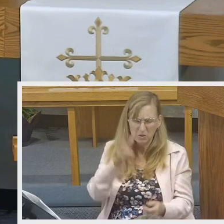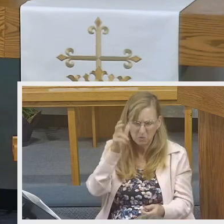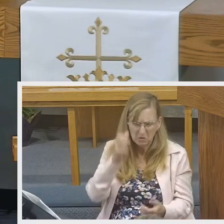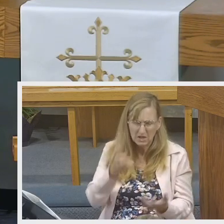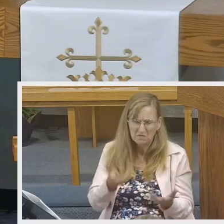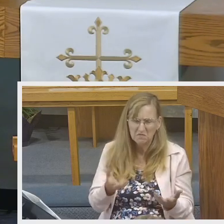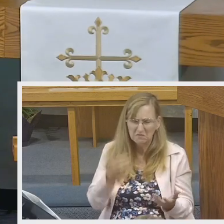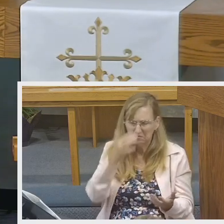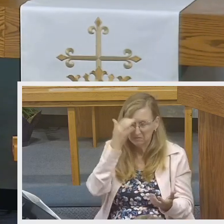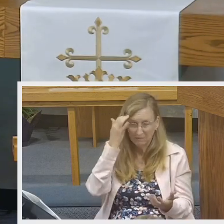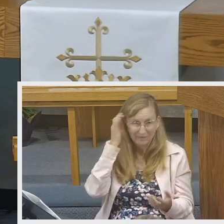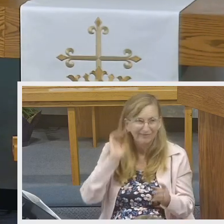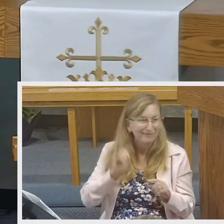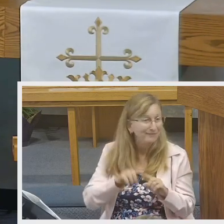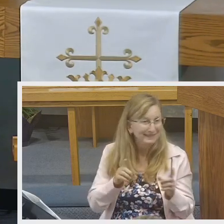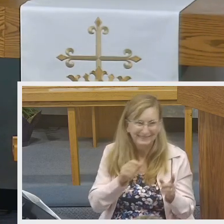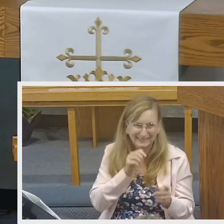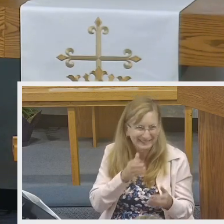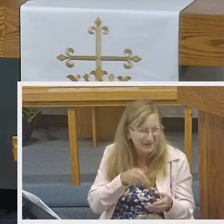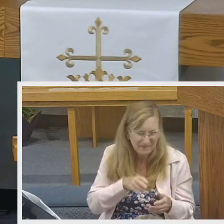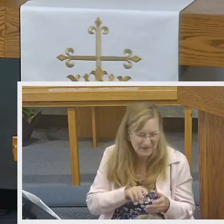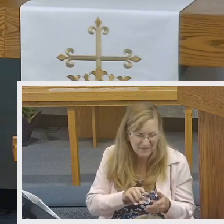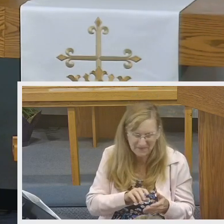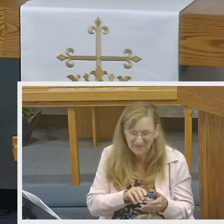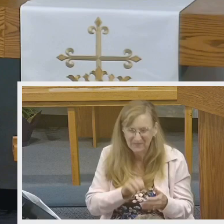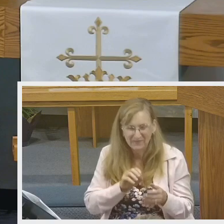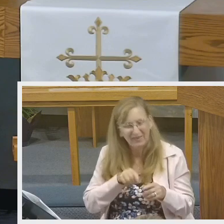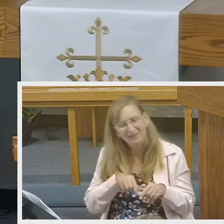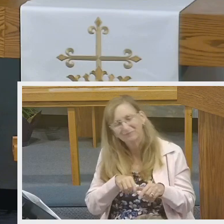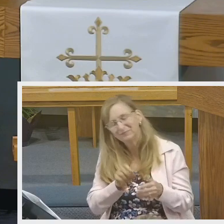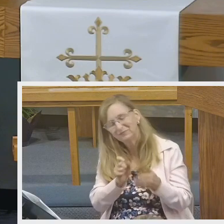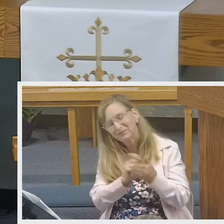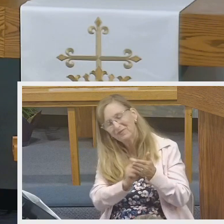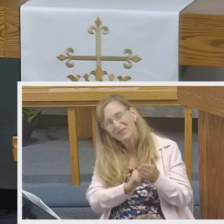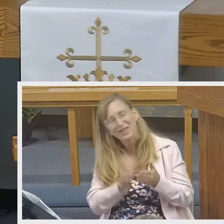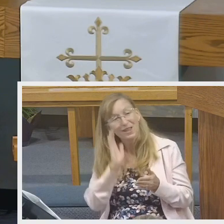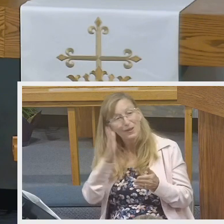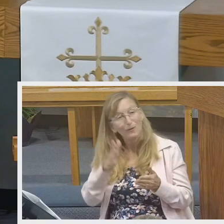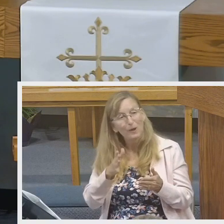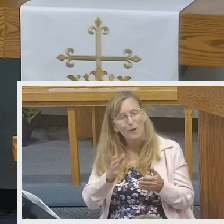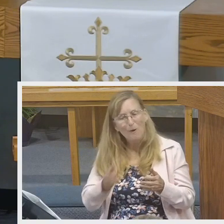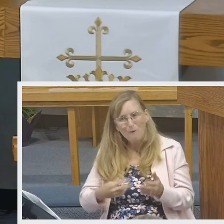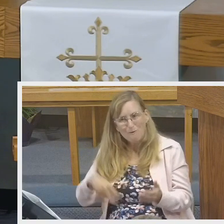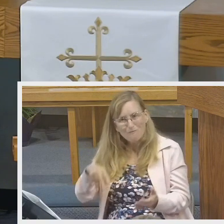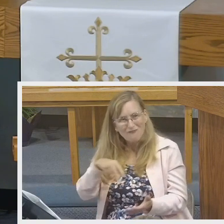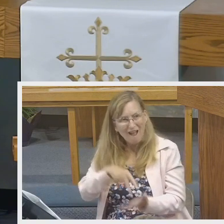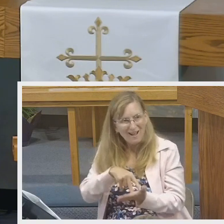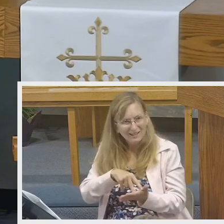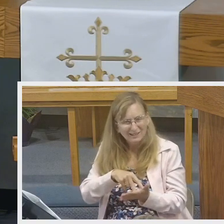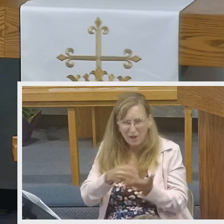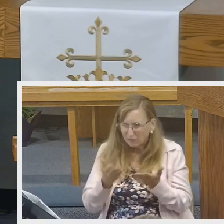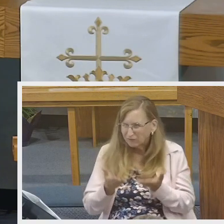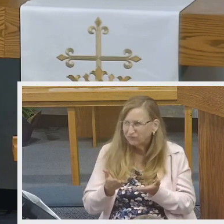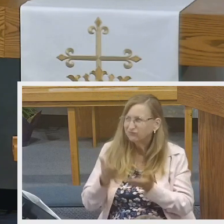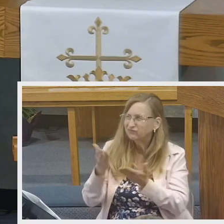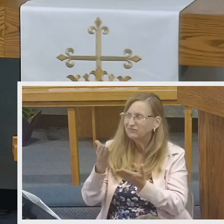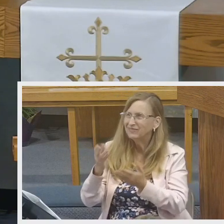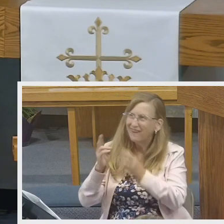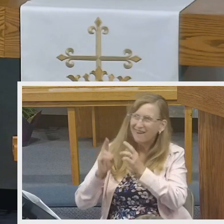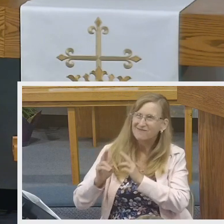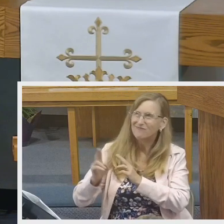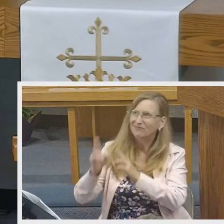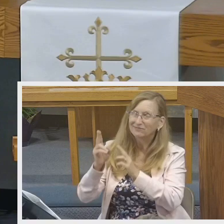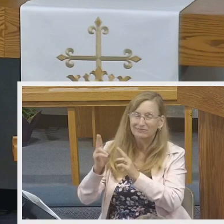But Isaiah doesn't stop there. He goes on. "He will rise. He will be lifted up and highly